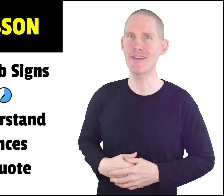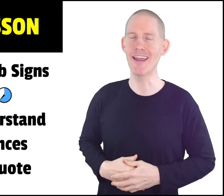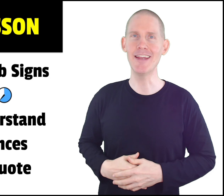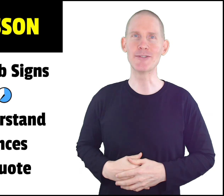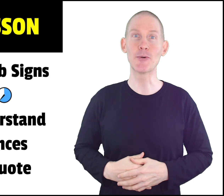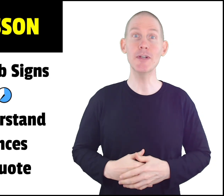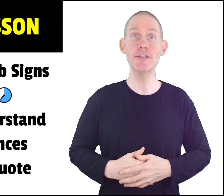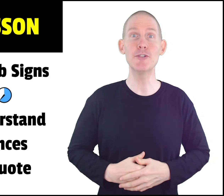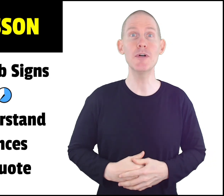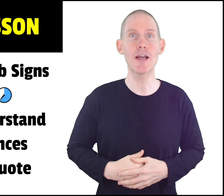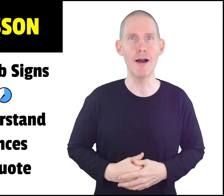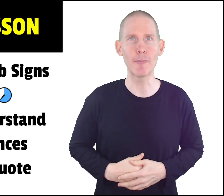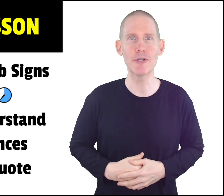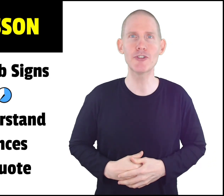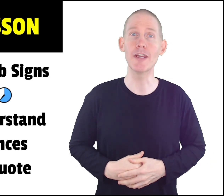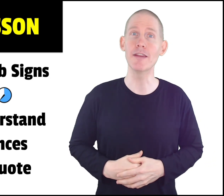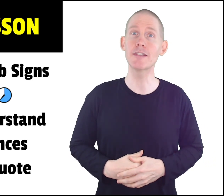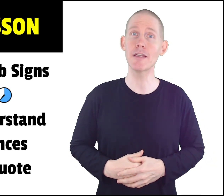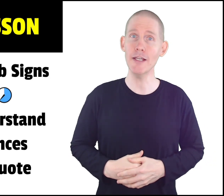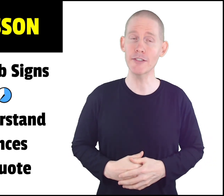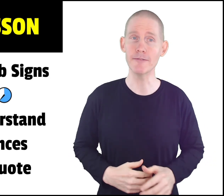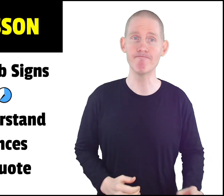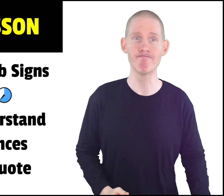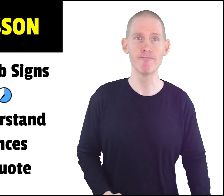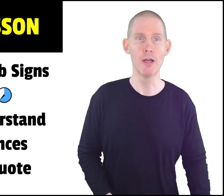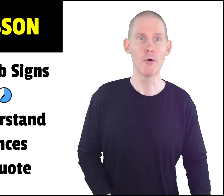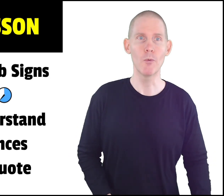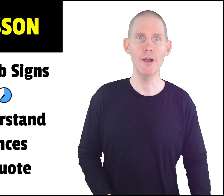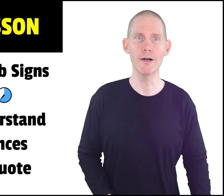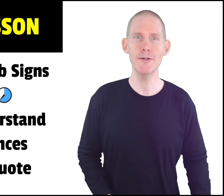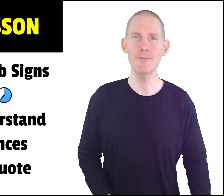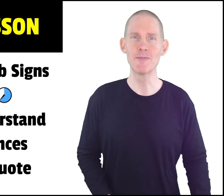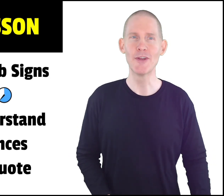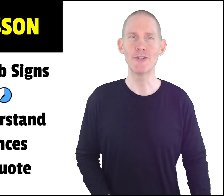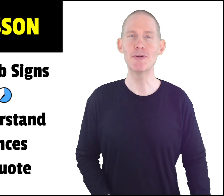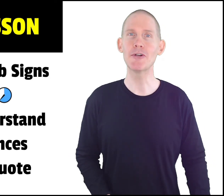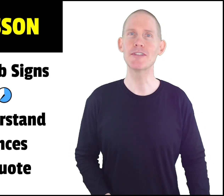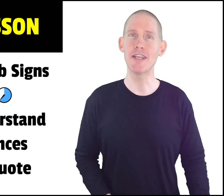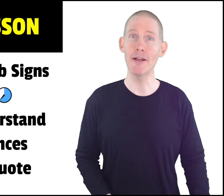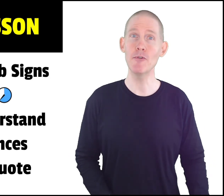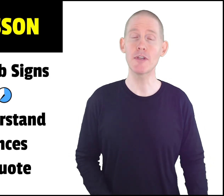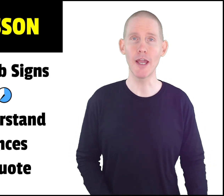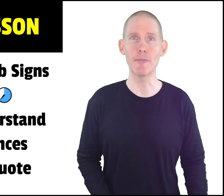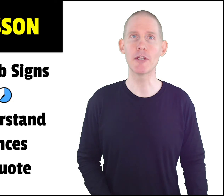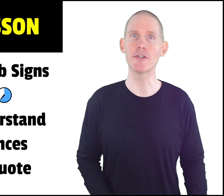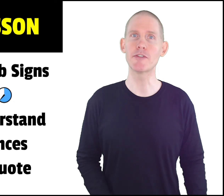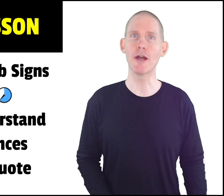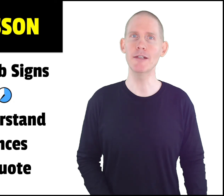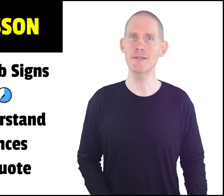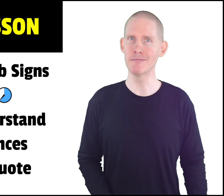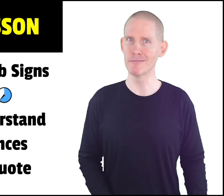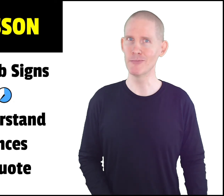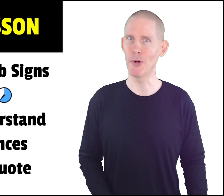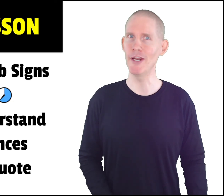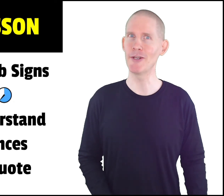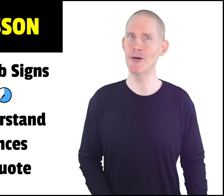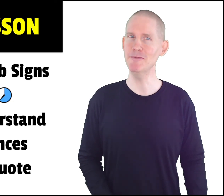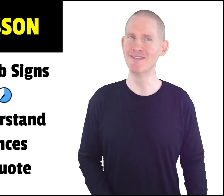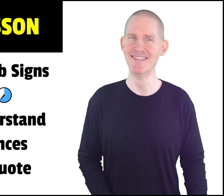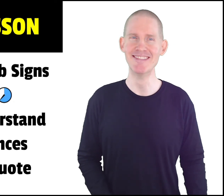Okay, so what did you accomplish in this lesson? Well, you learned 10 vocabulary signs. Way to go.